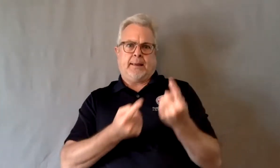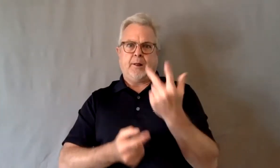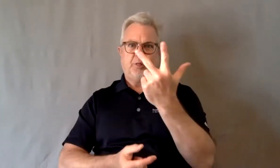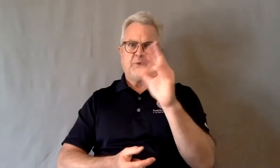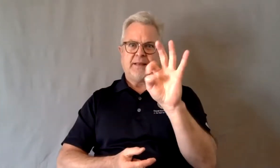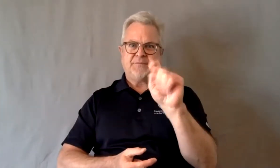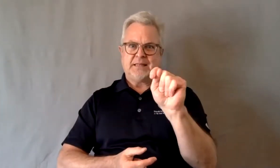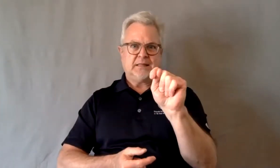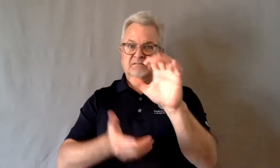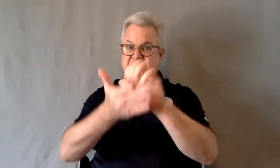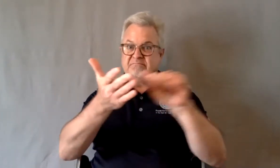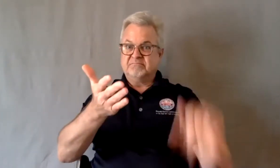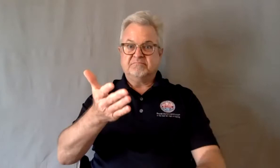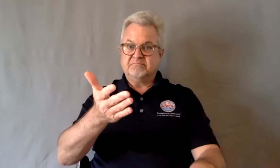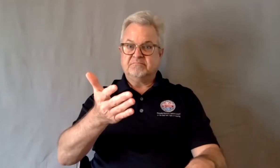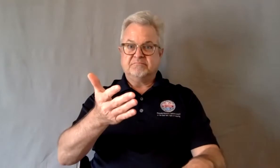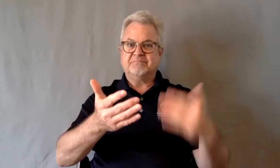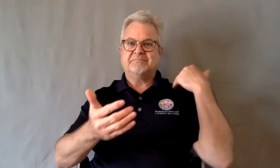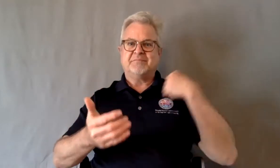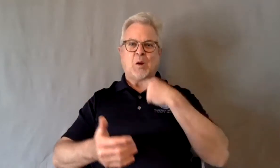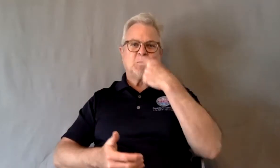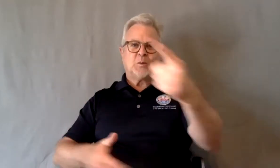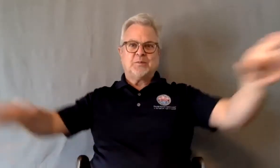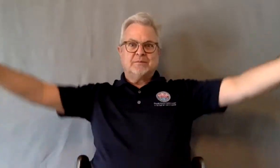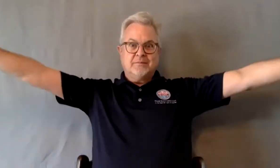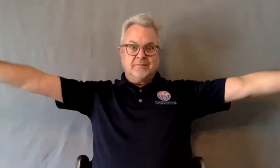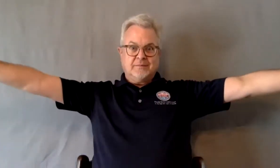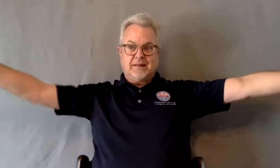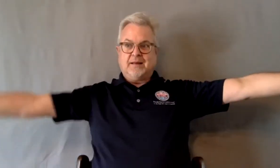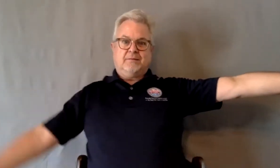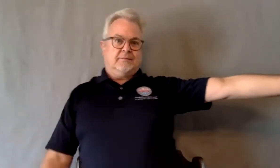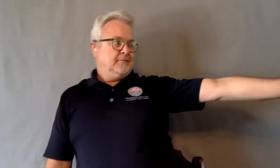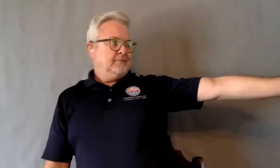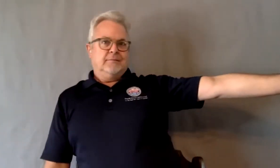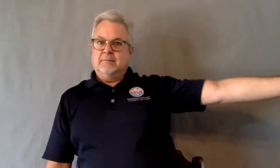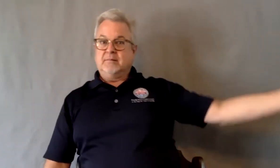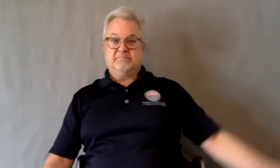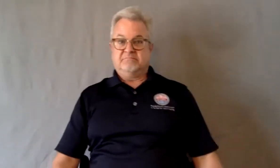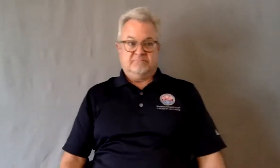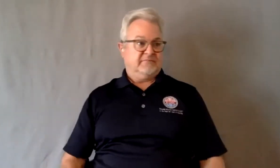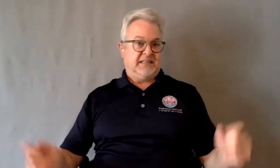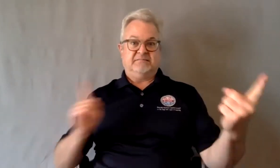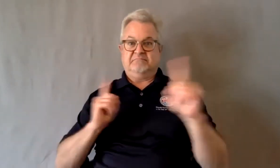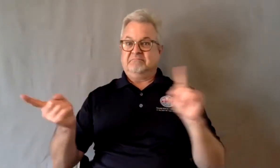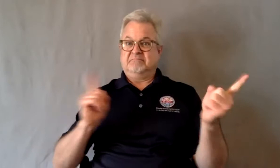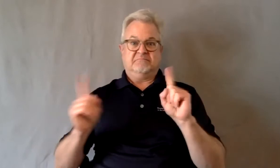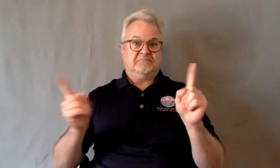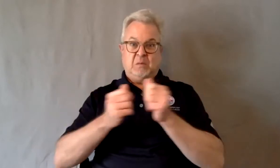feet social distancing, and then recently reduced to 3 feet, is now removed. Remember before we were saying you needed to be a